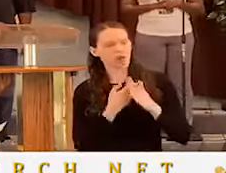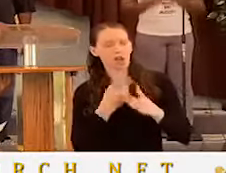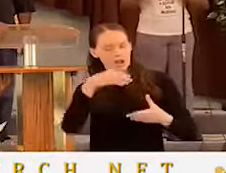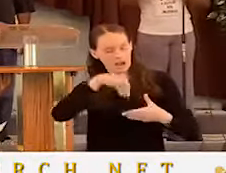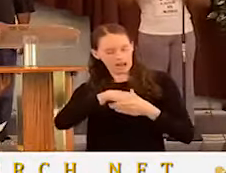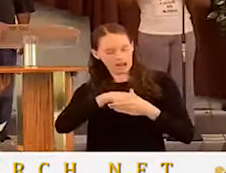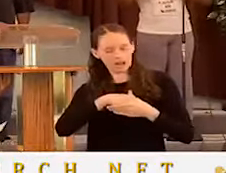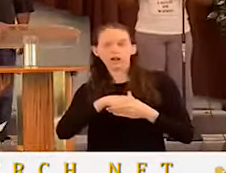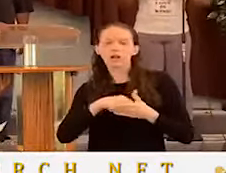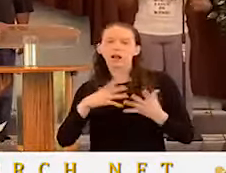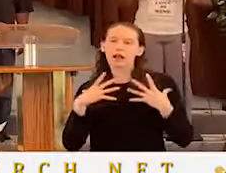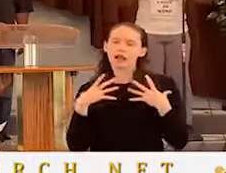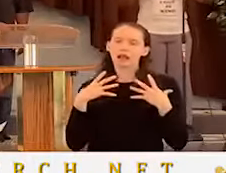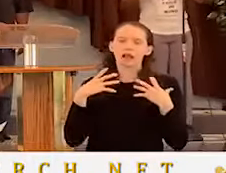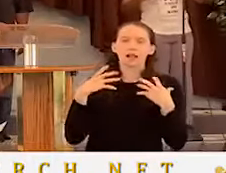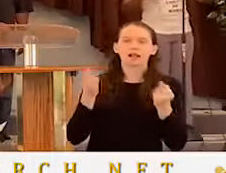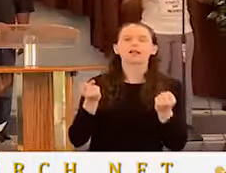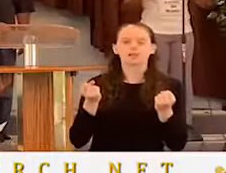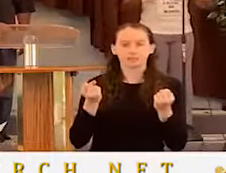activate inner healing.